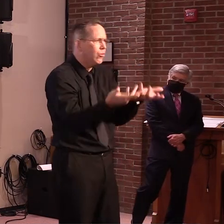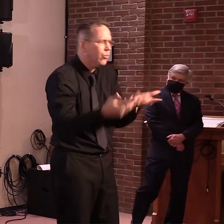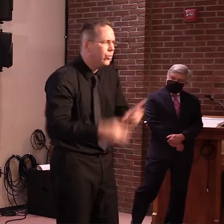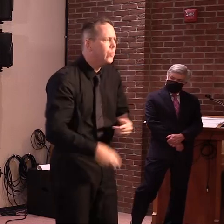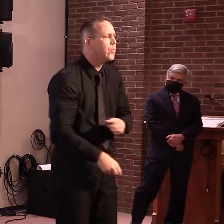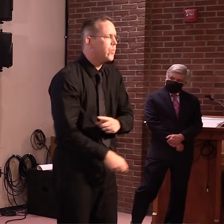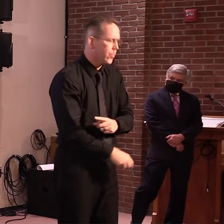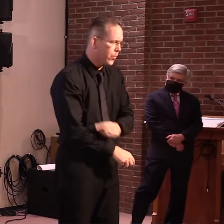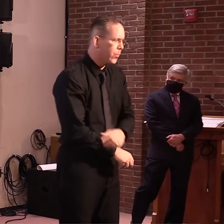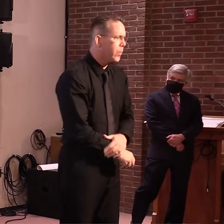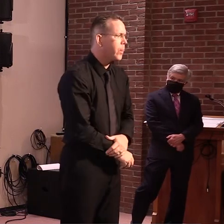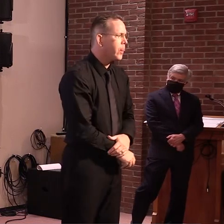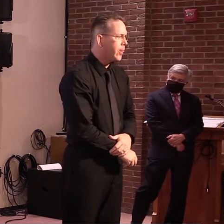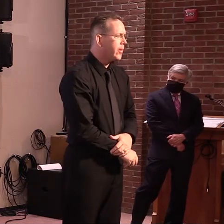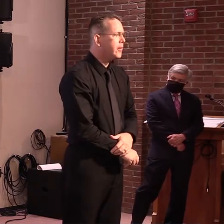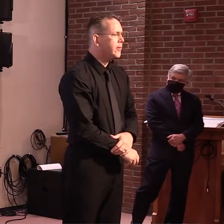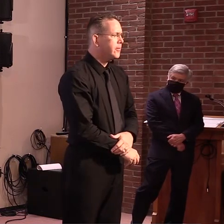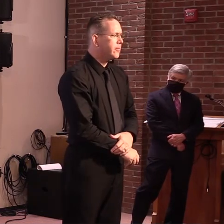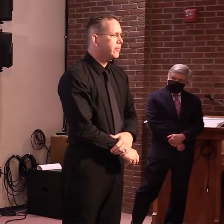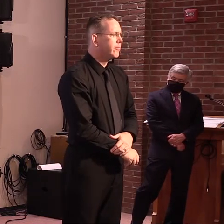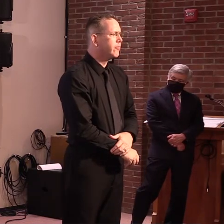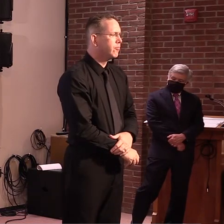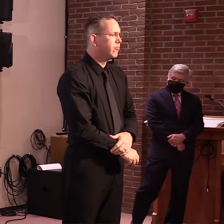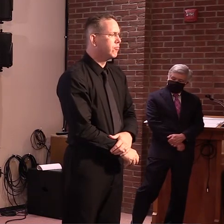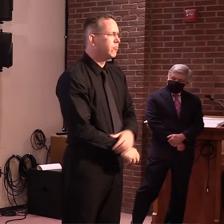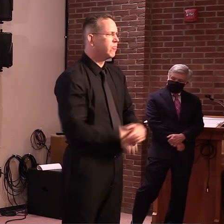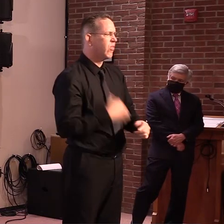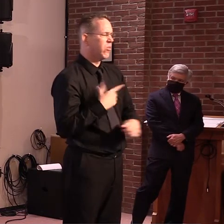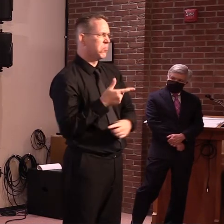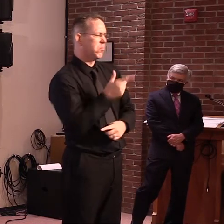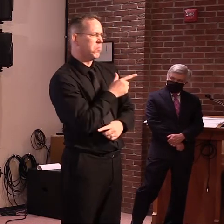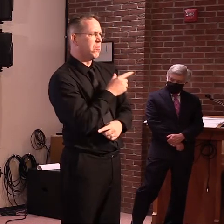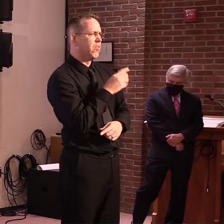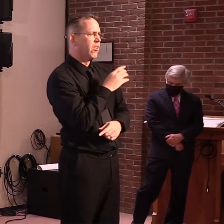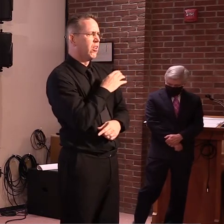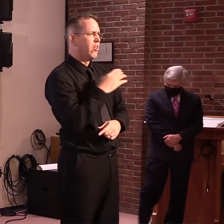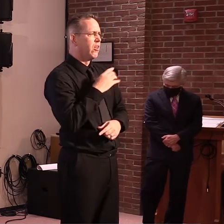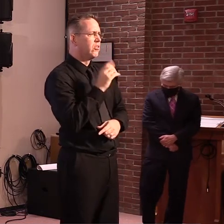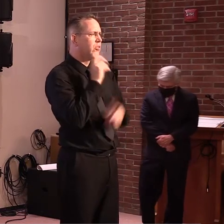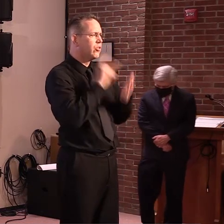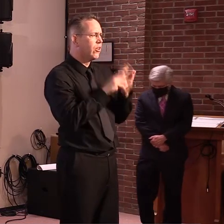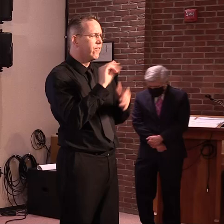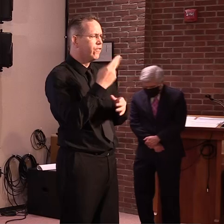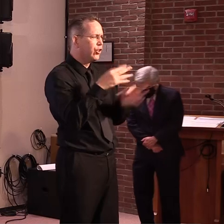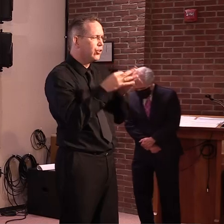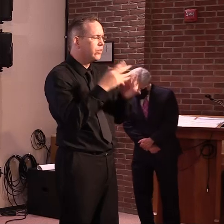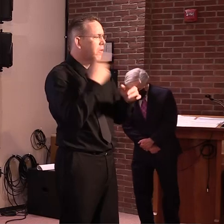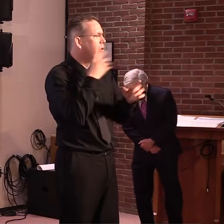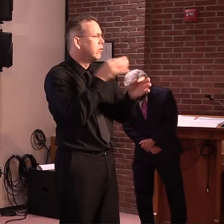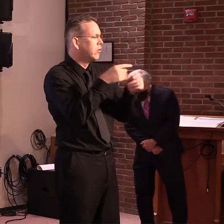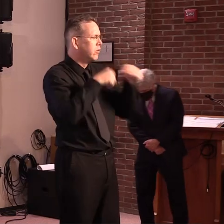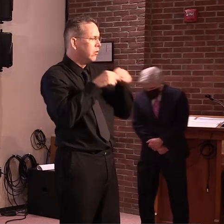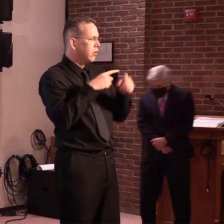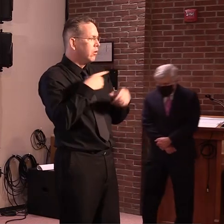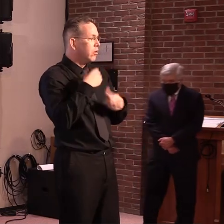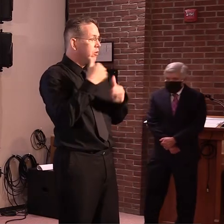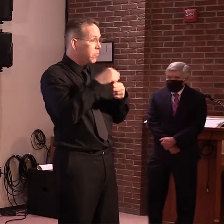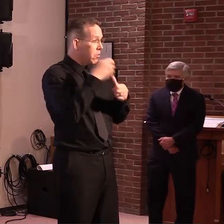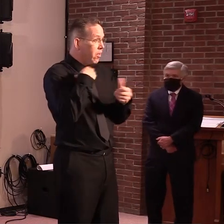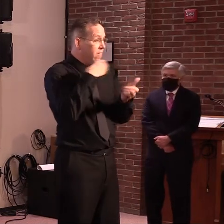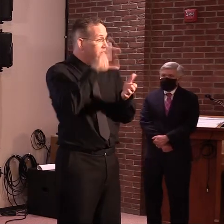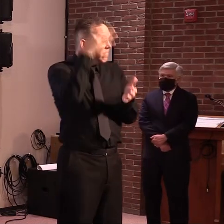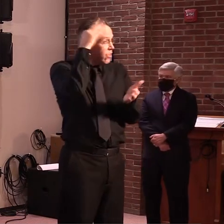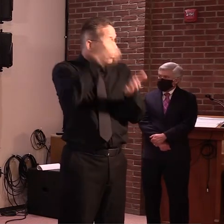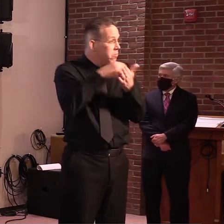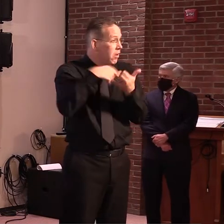increase the amount of broadband capacity in order to anticipate what may happen in the fall for just